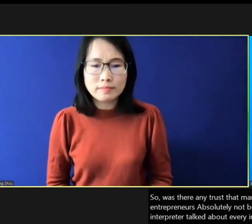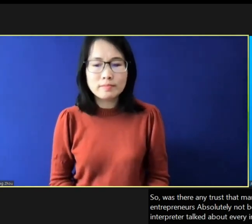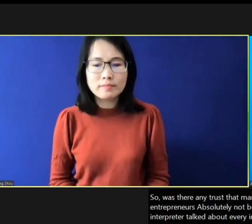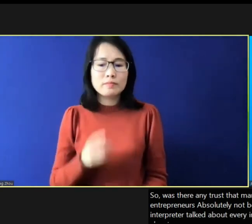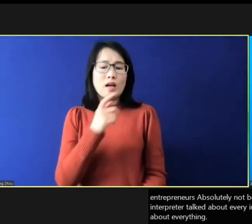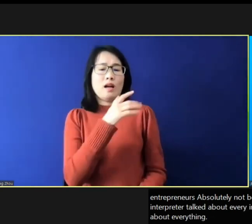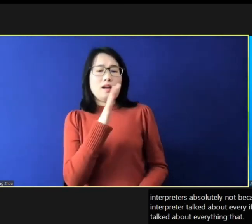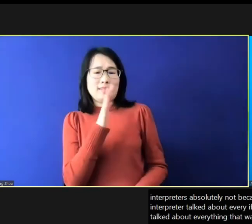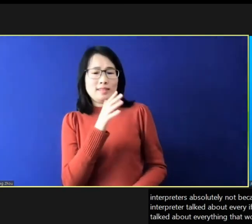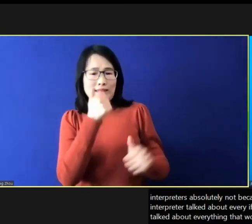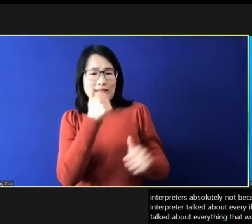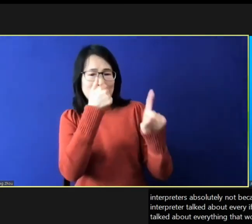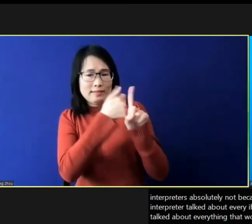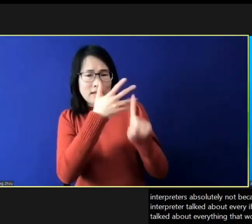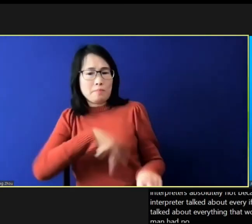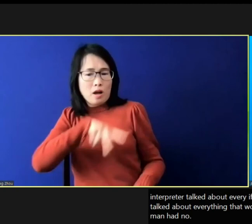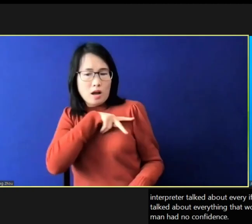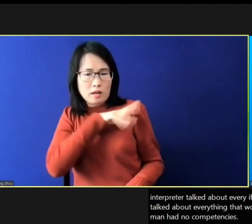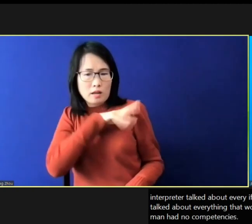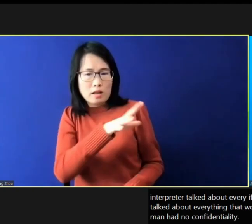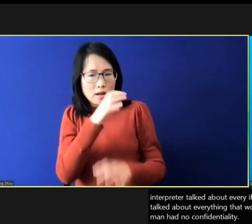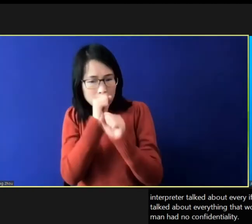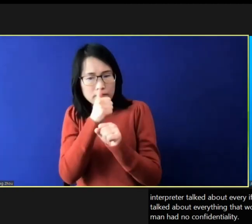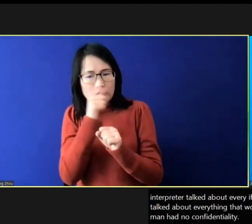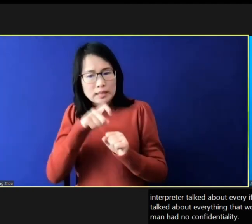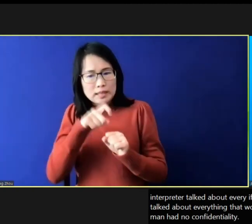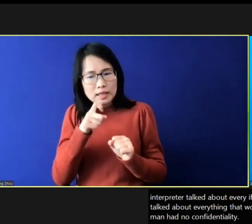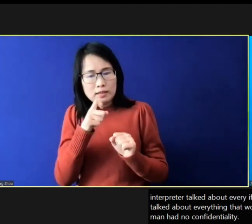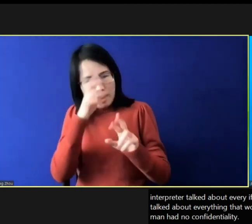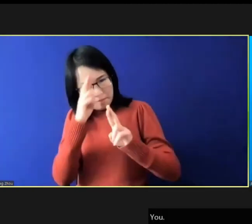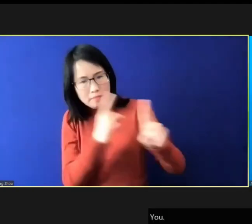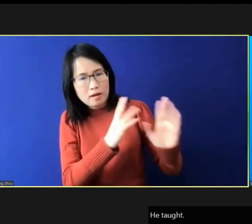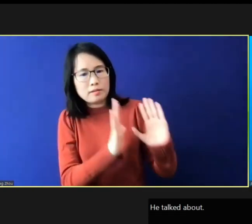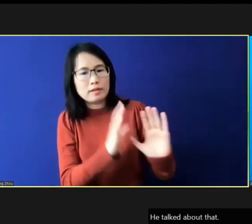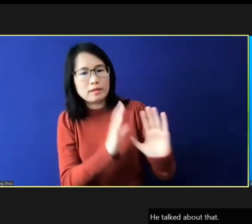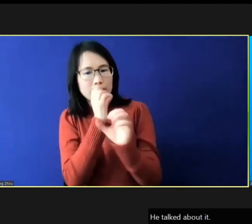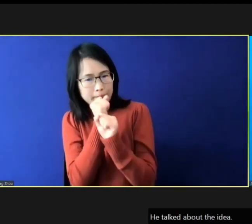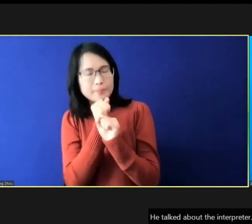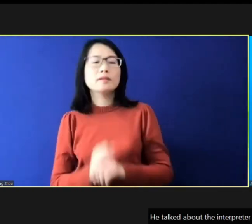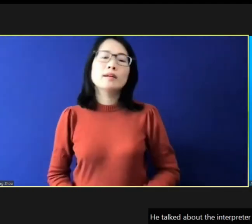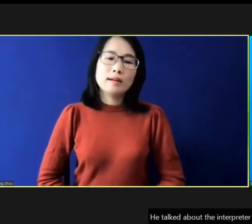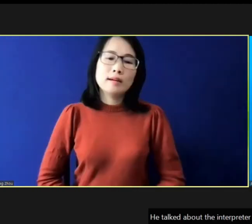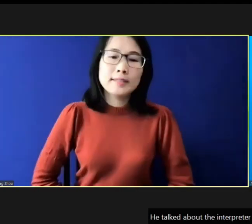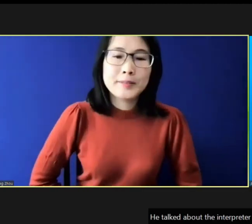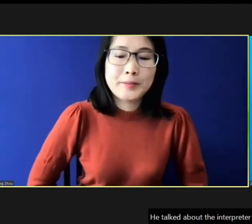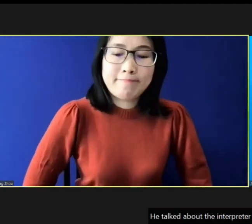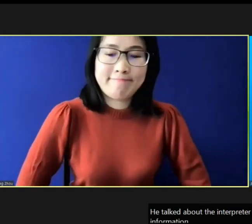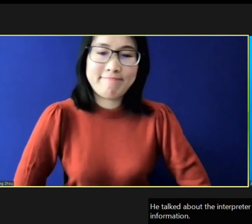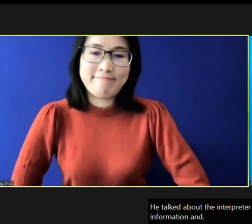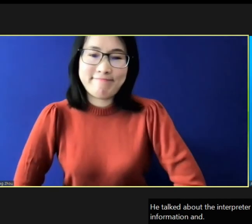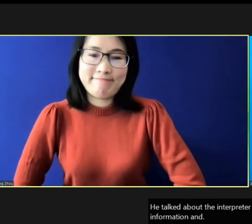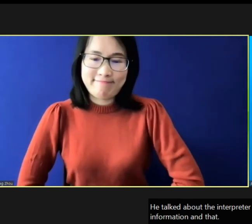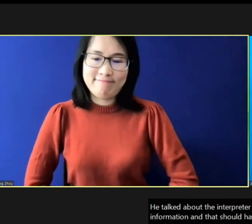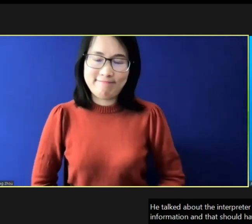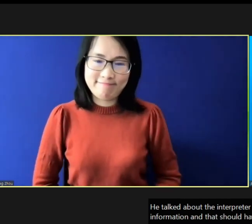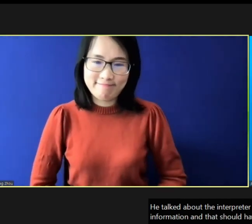the interpreter talked about everything that happened. So this man had no confidentiality. He talked about, the interpreter talked about his personal information, and that should